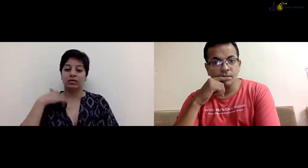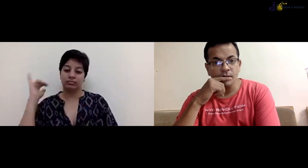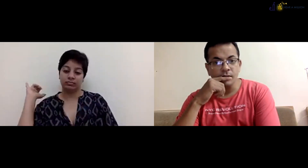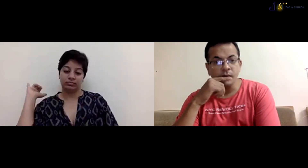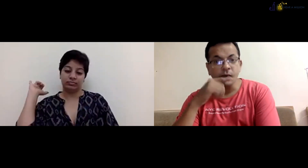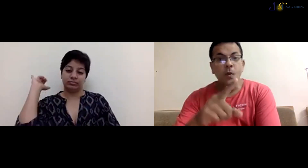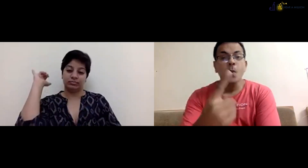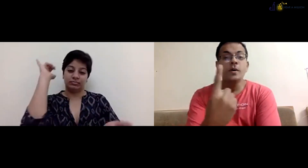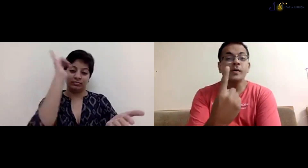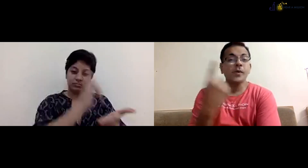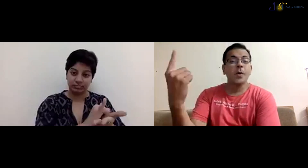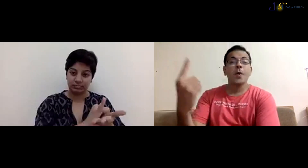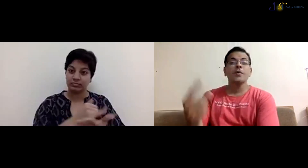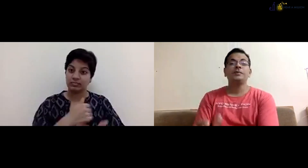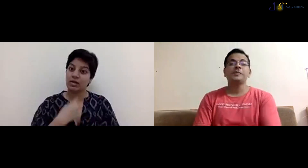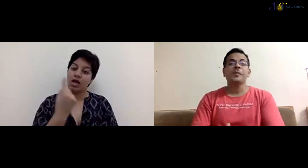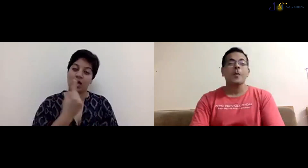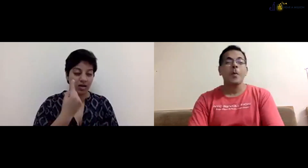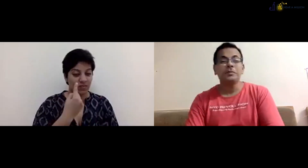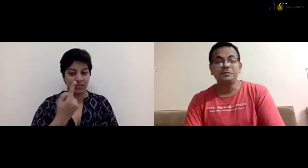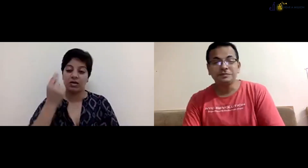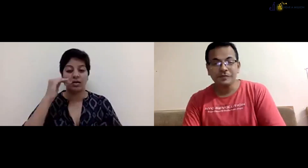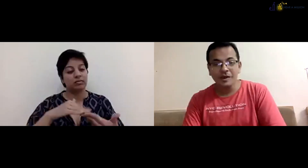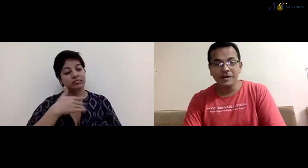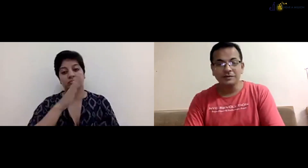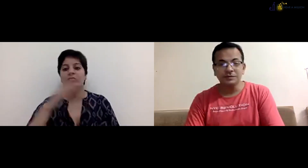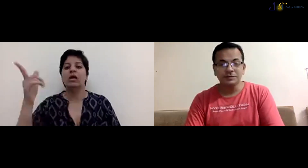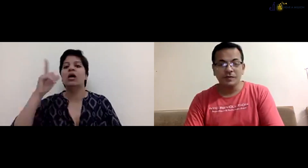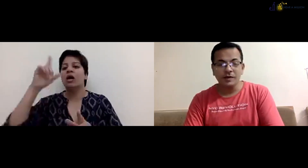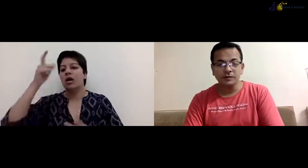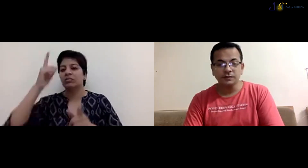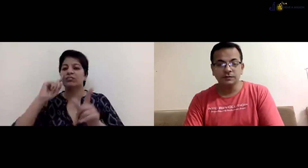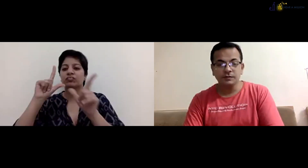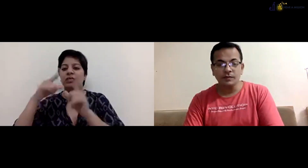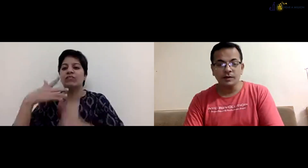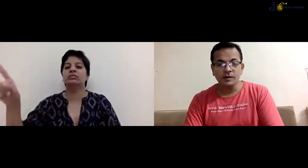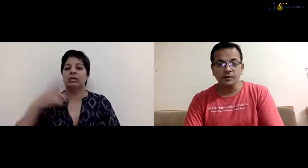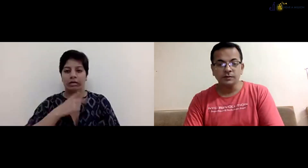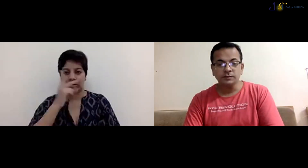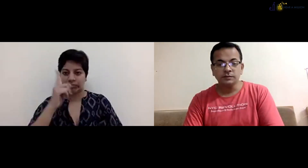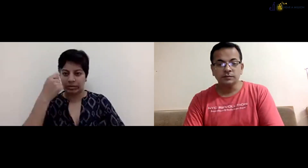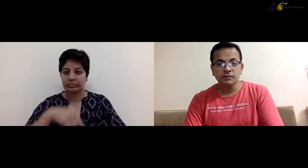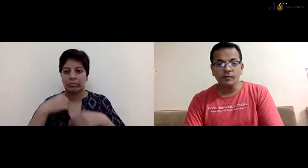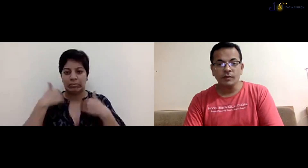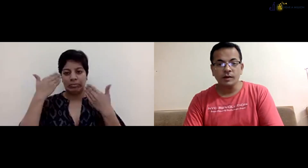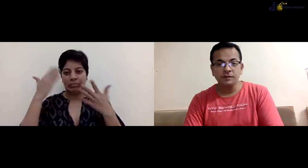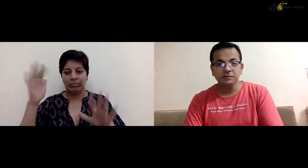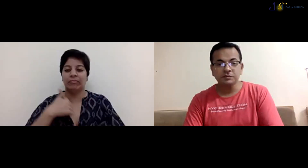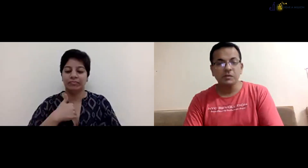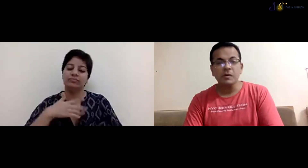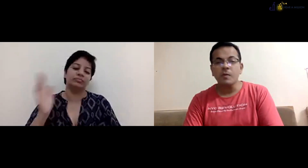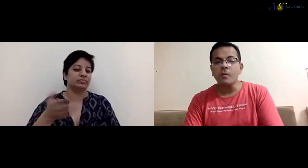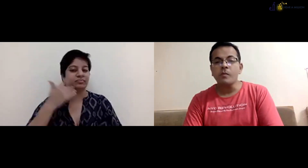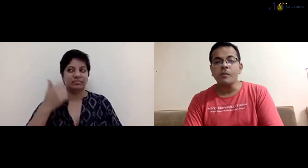one who went over there from Delhi. I was alone. My husband said, you have to go because he had seen that thing